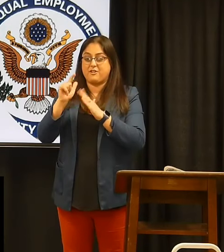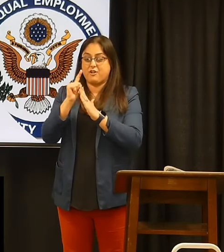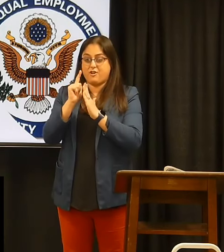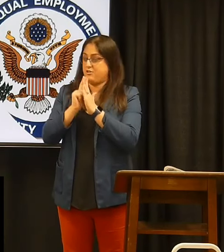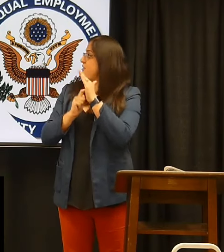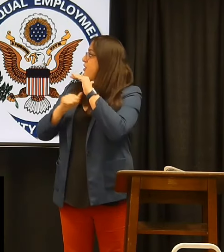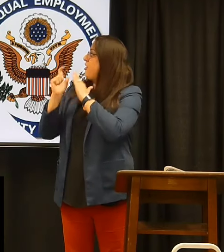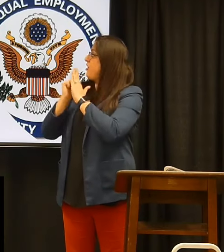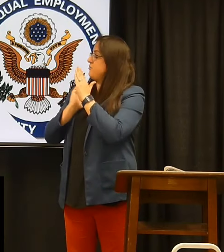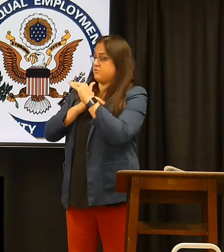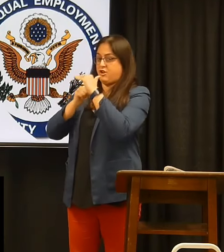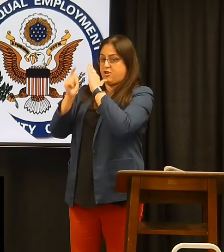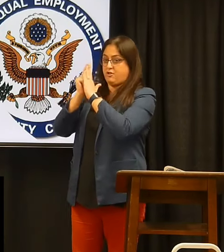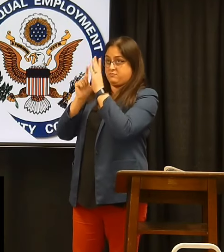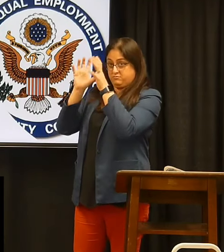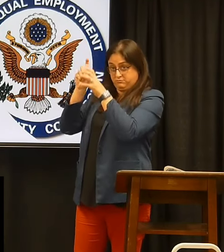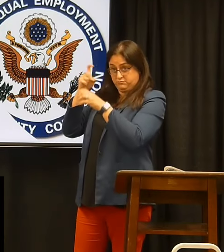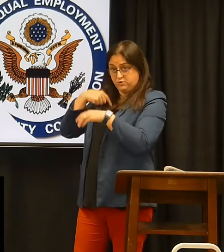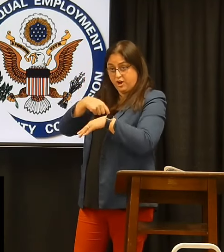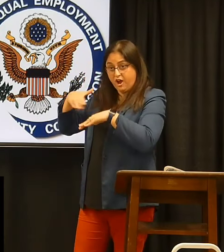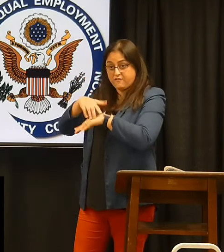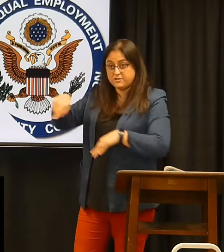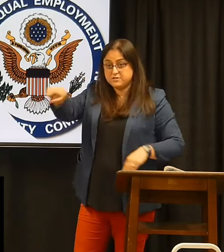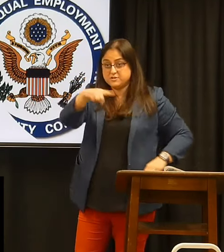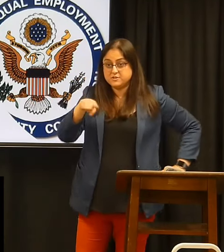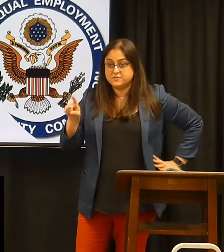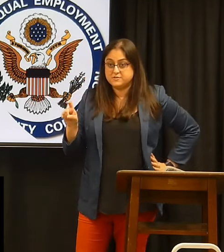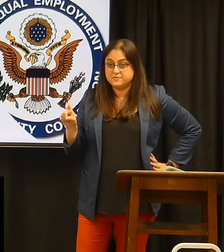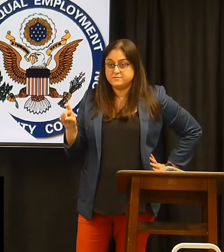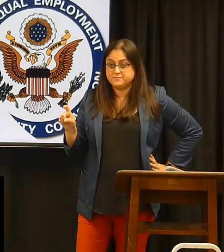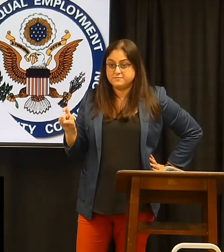The question is, are all employers covered by the law?